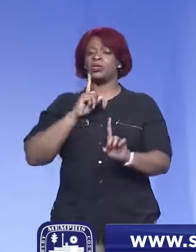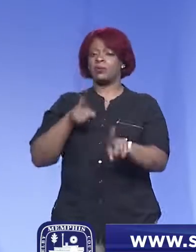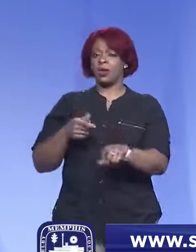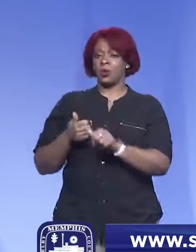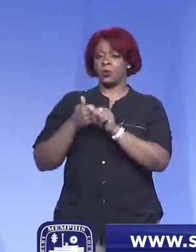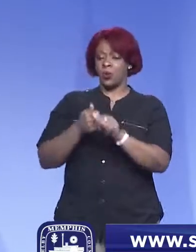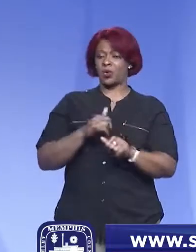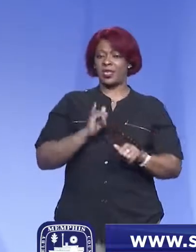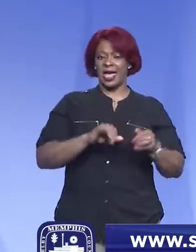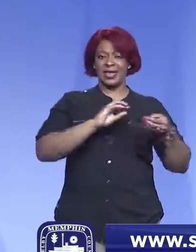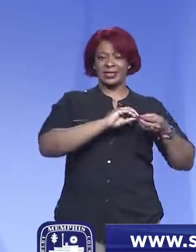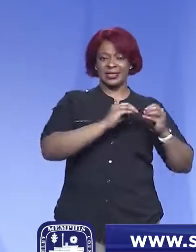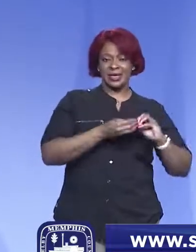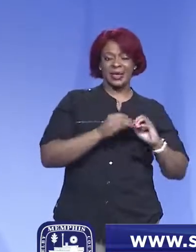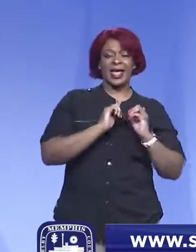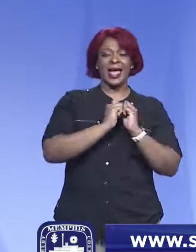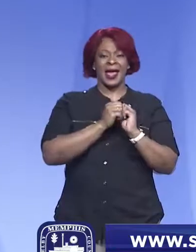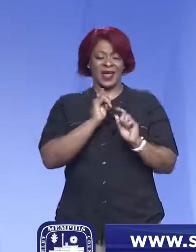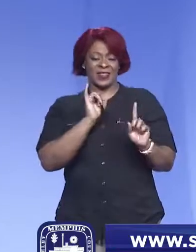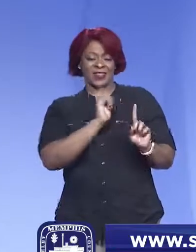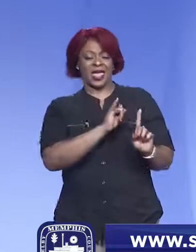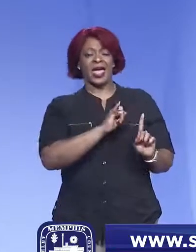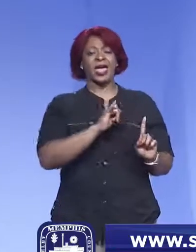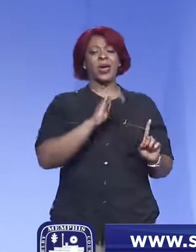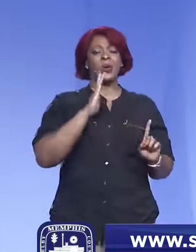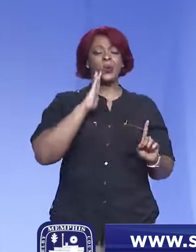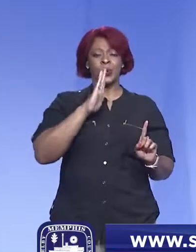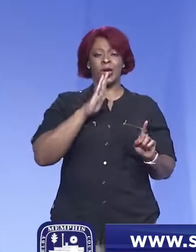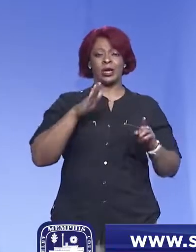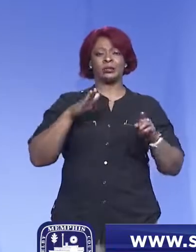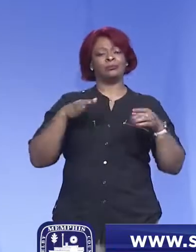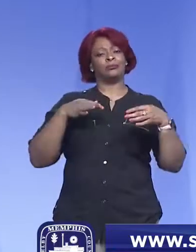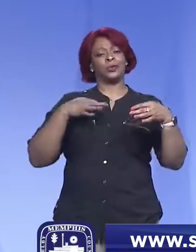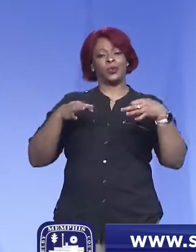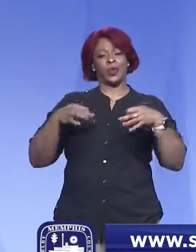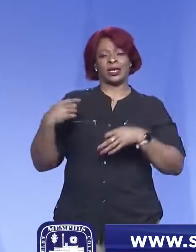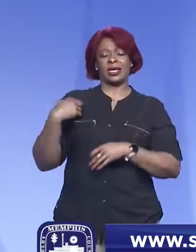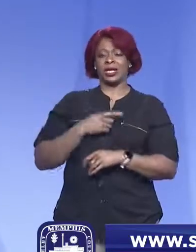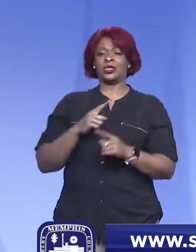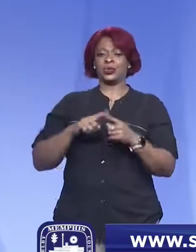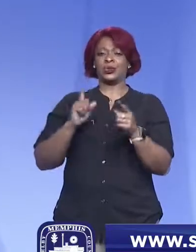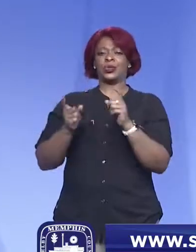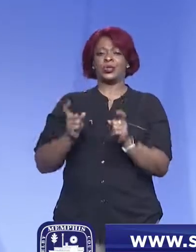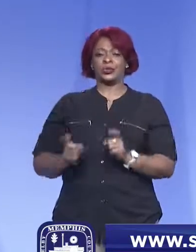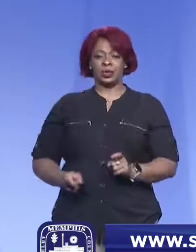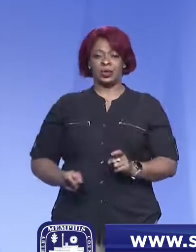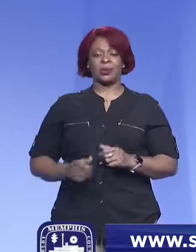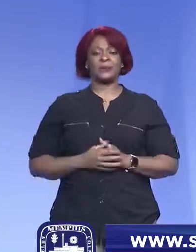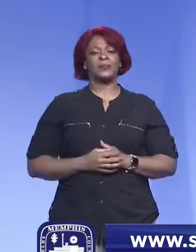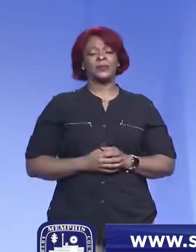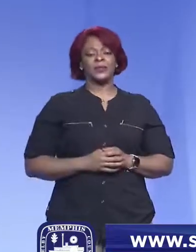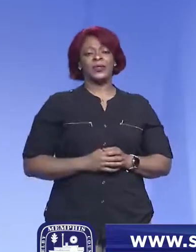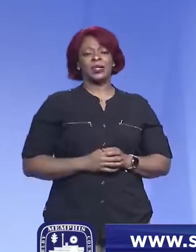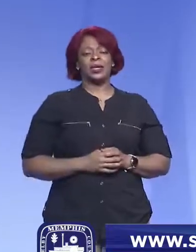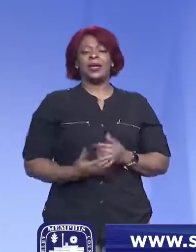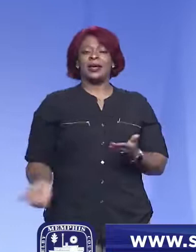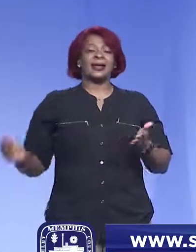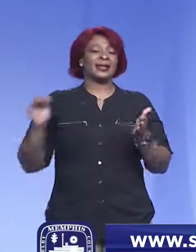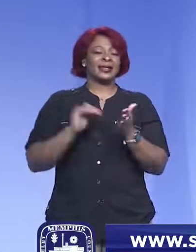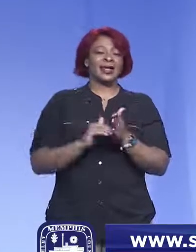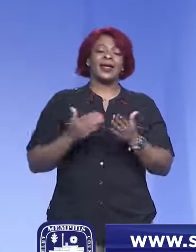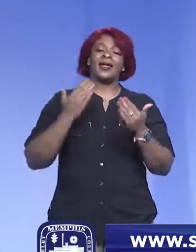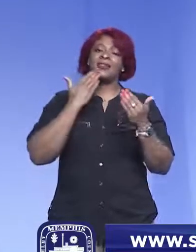to the data and how it directs us to do so. So I want to just again